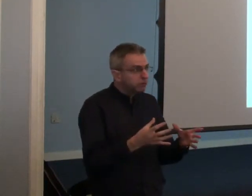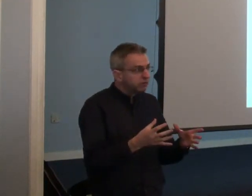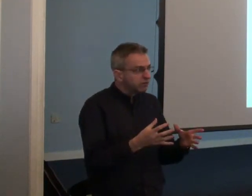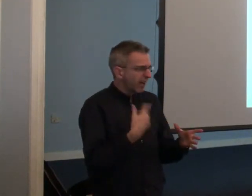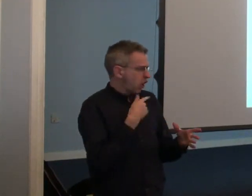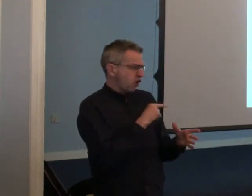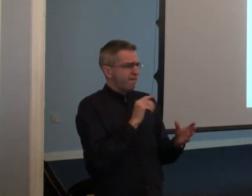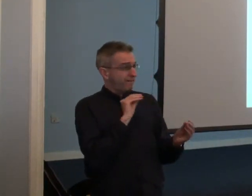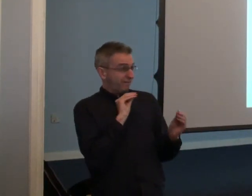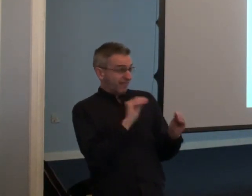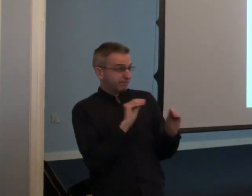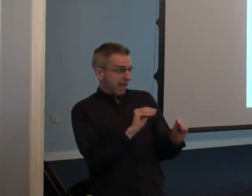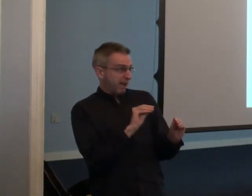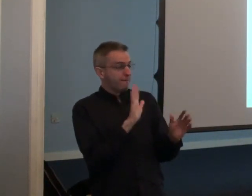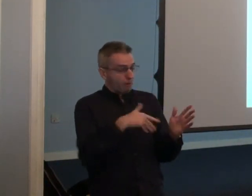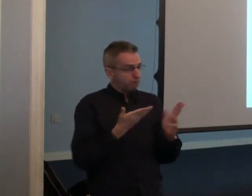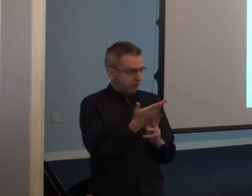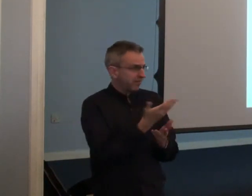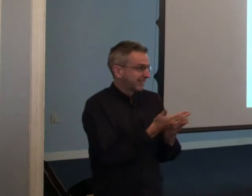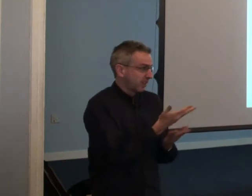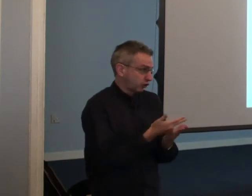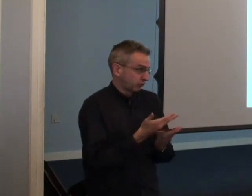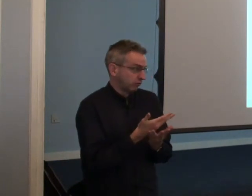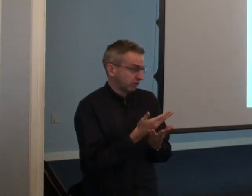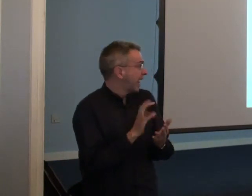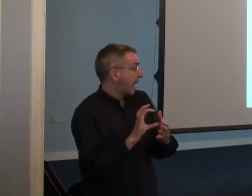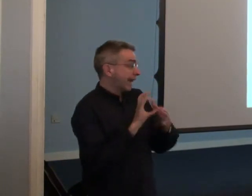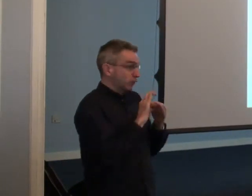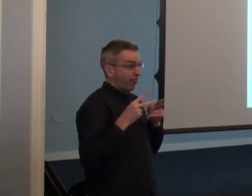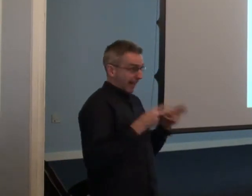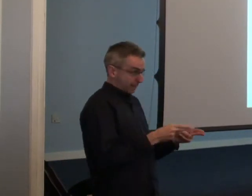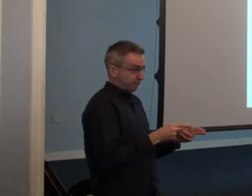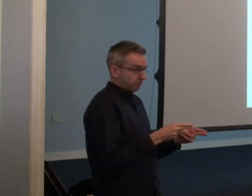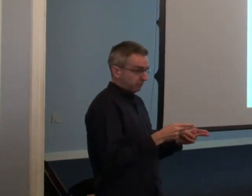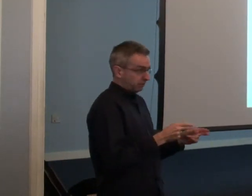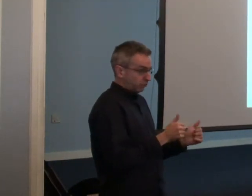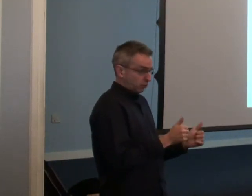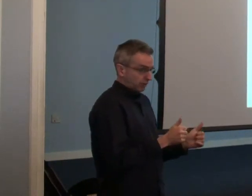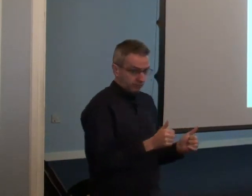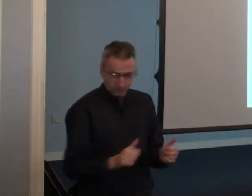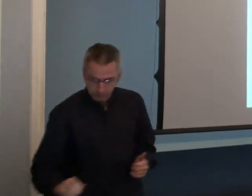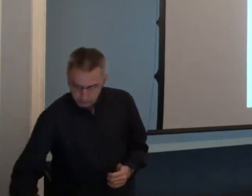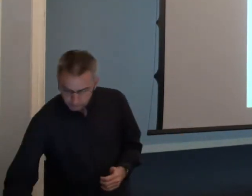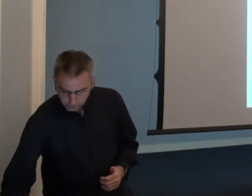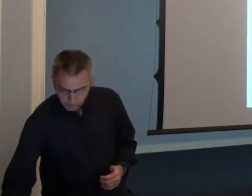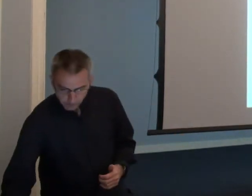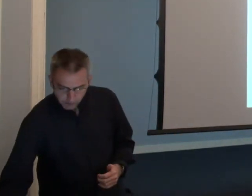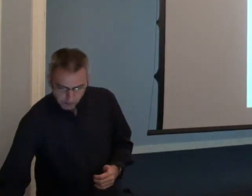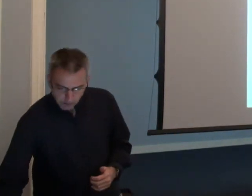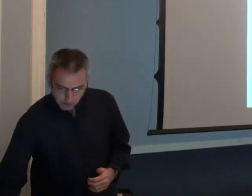So we got feedback from the person who had actually interviewed the groups, and she was the one who led the group discussions. And I'd like to show you her feedback